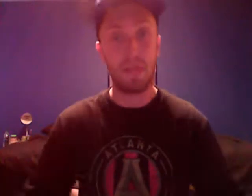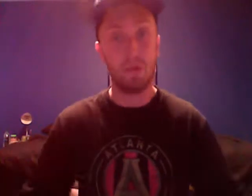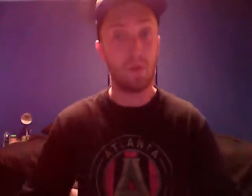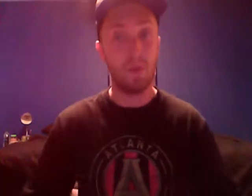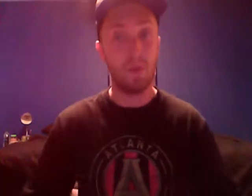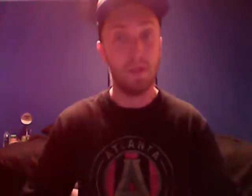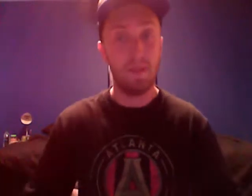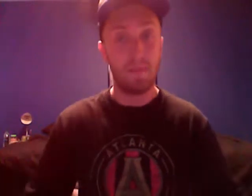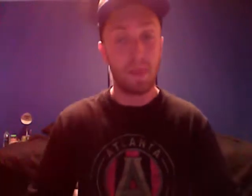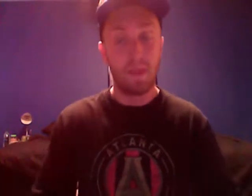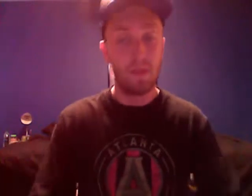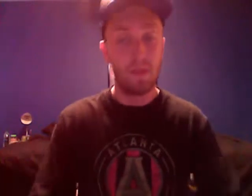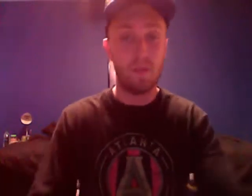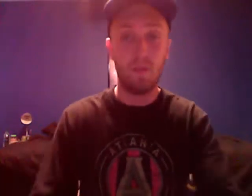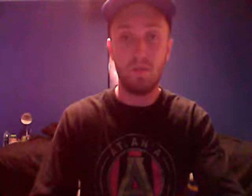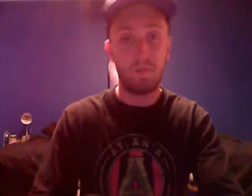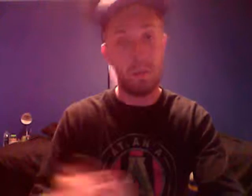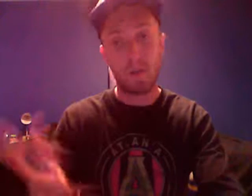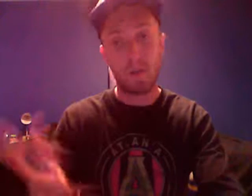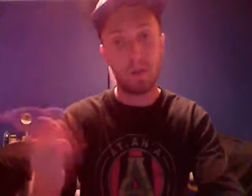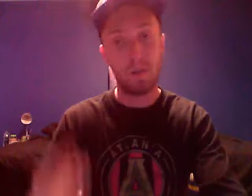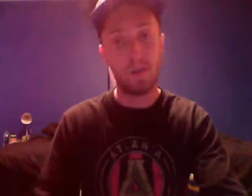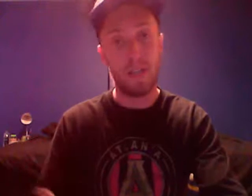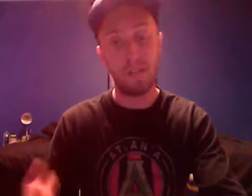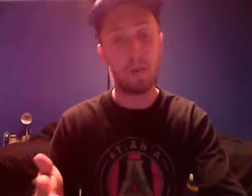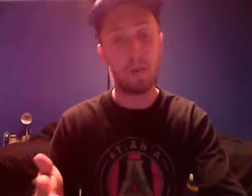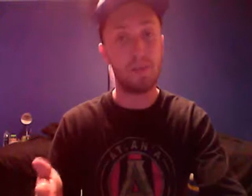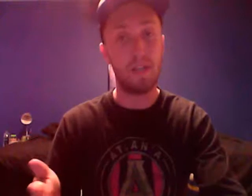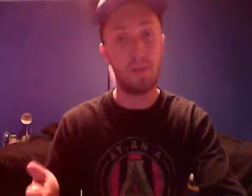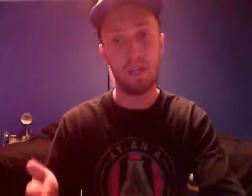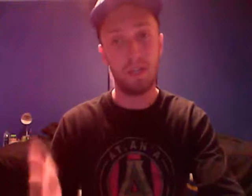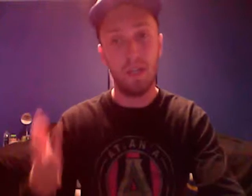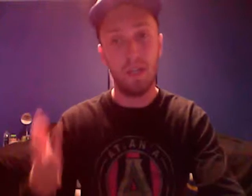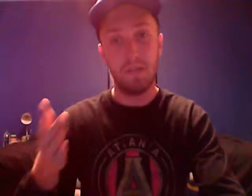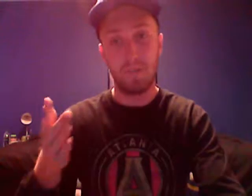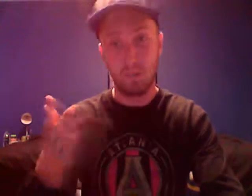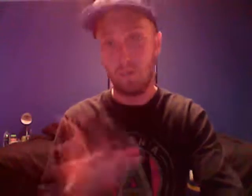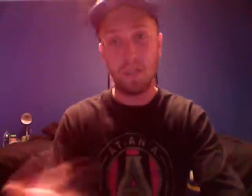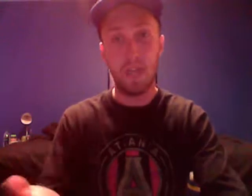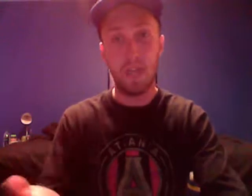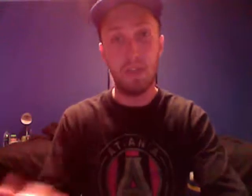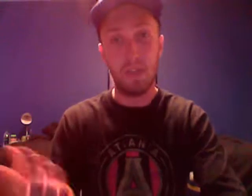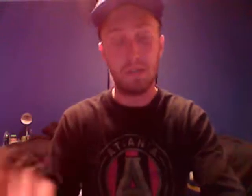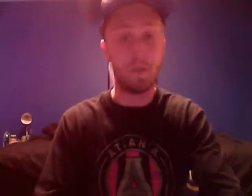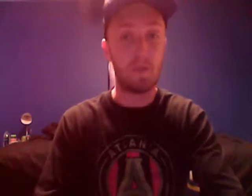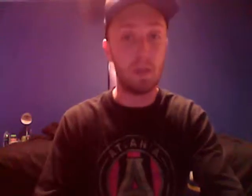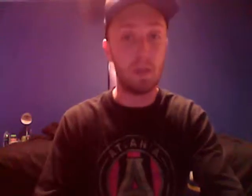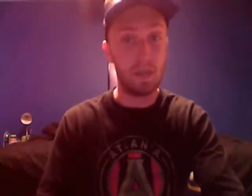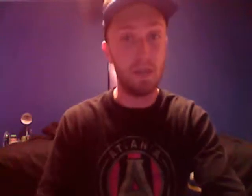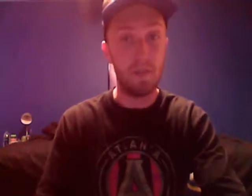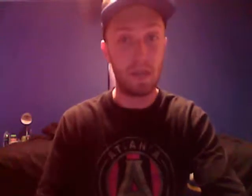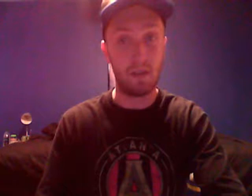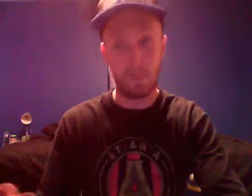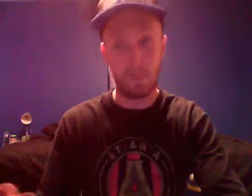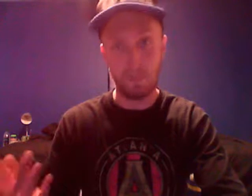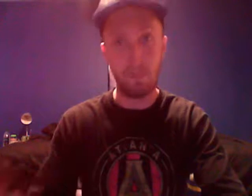it look good. And so Parkhurst, I would say his problem today was just, once again, he's supposed to be our leader back there, being